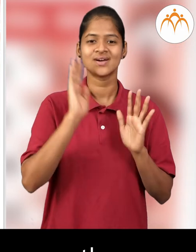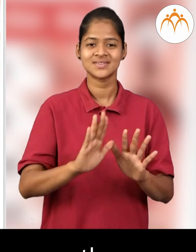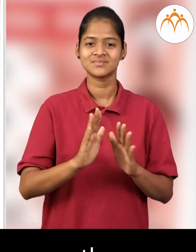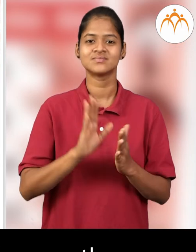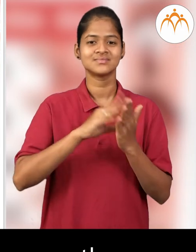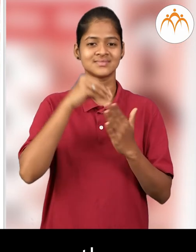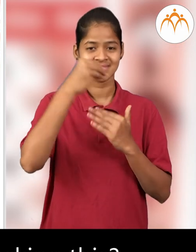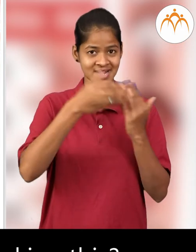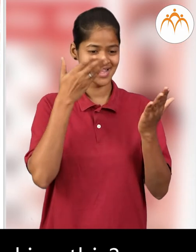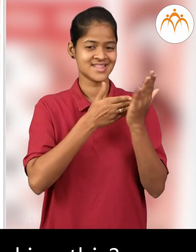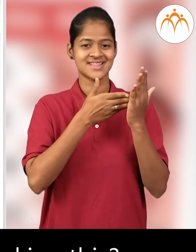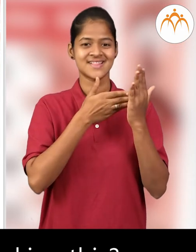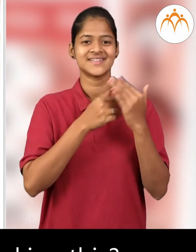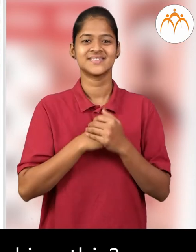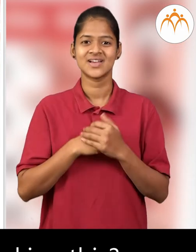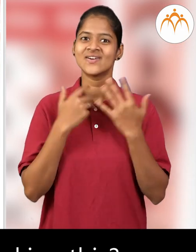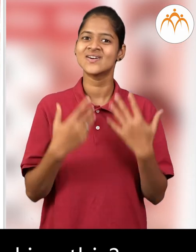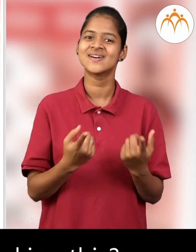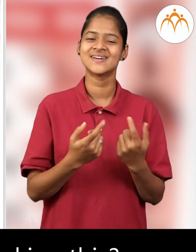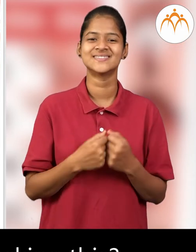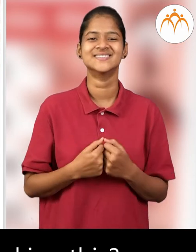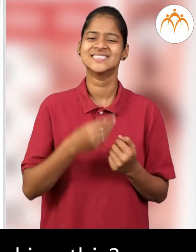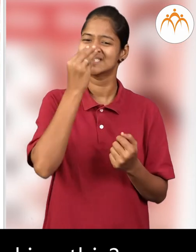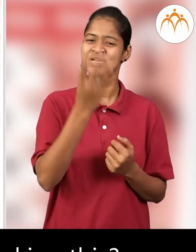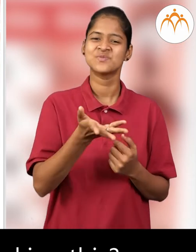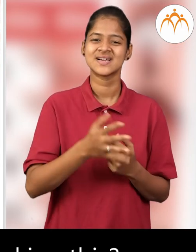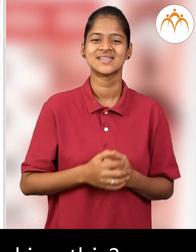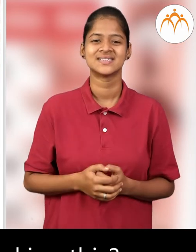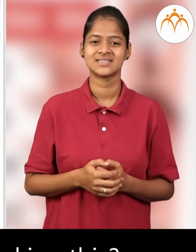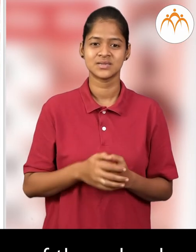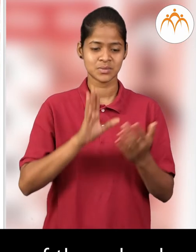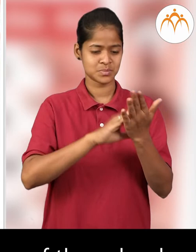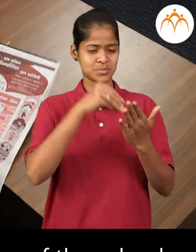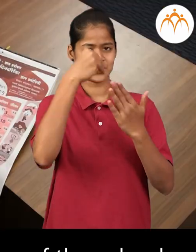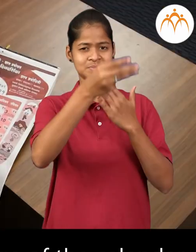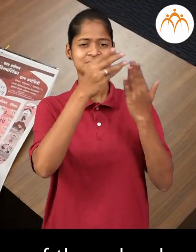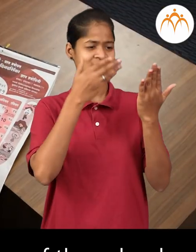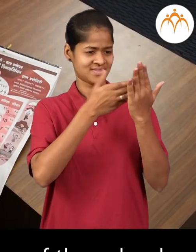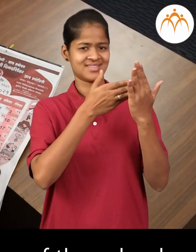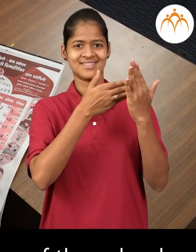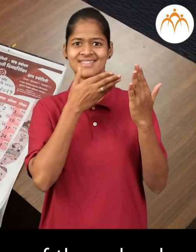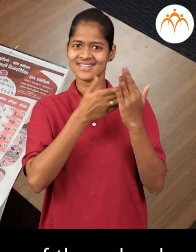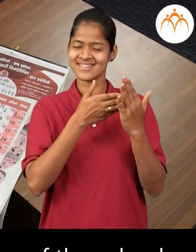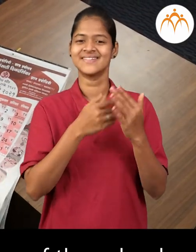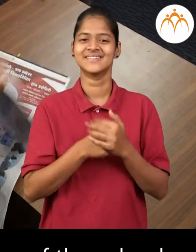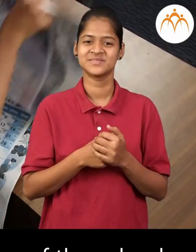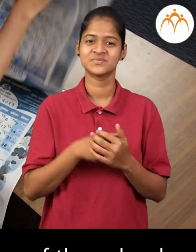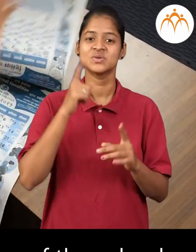How? Why are you asking this? Now, you should turn the page of the calendar.